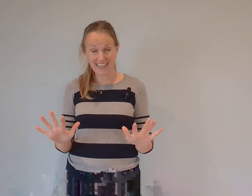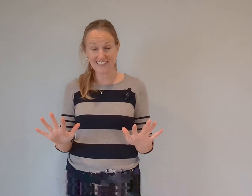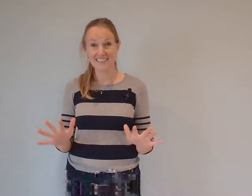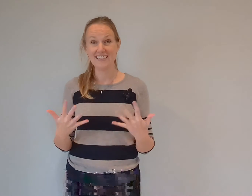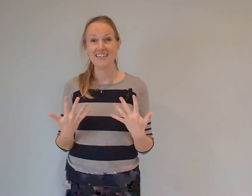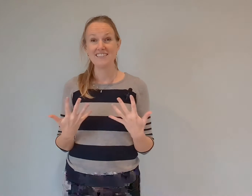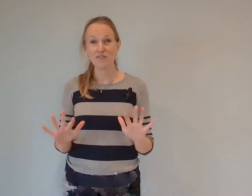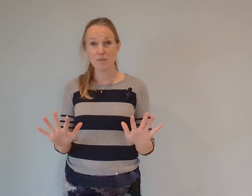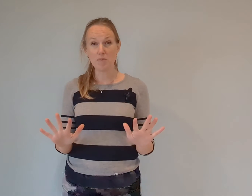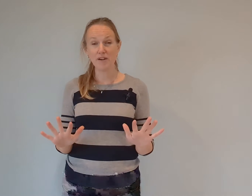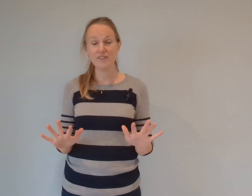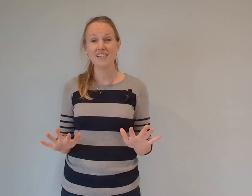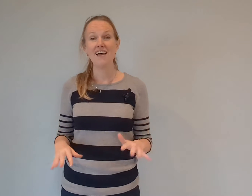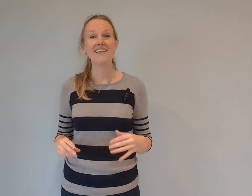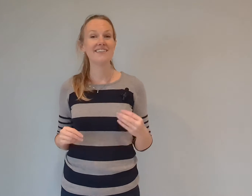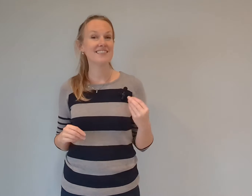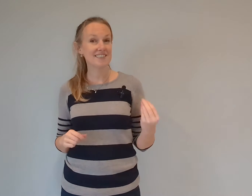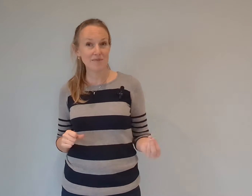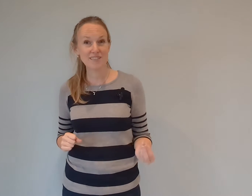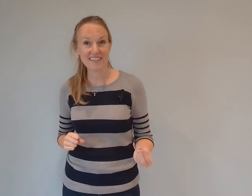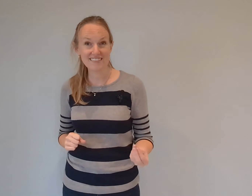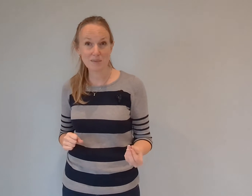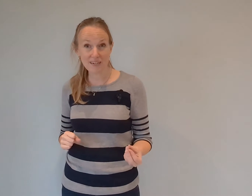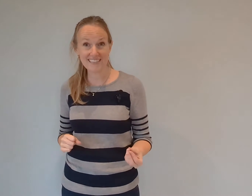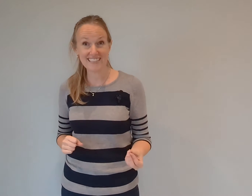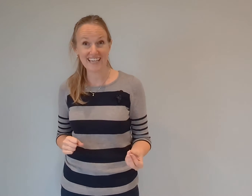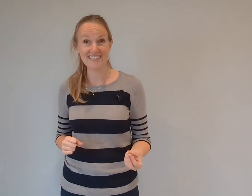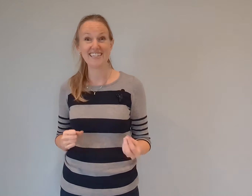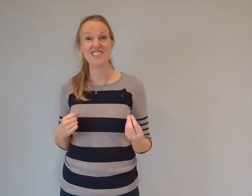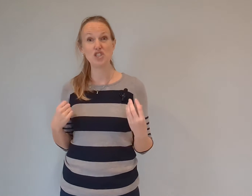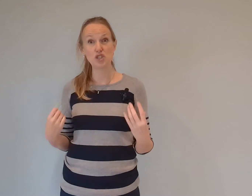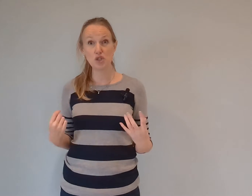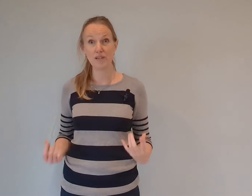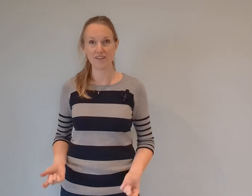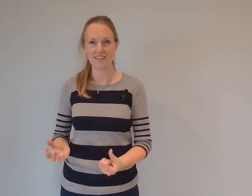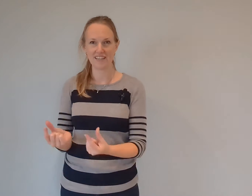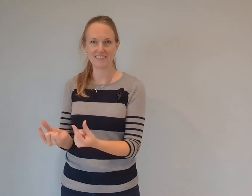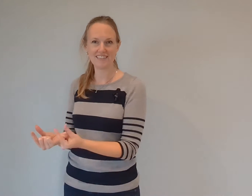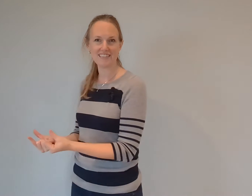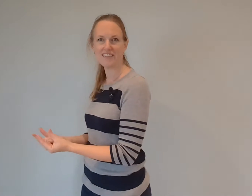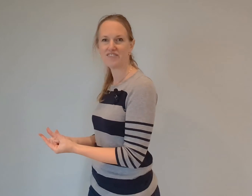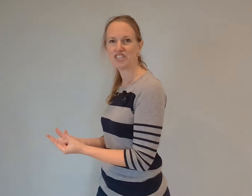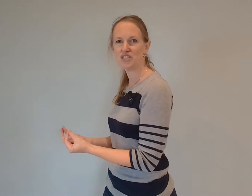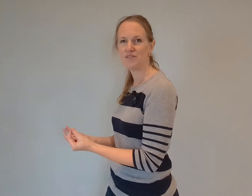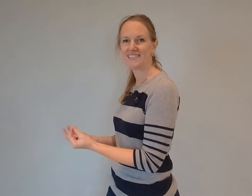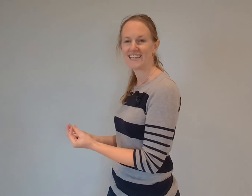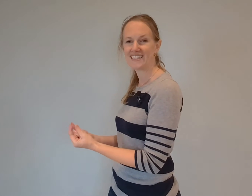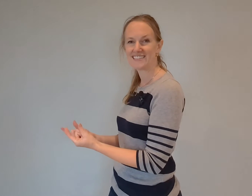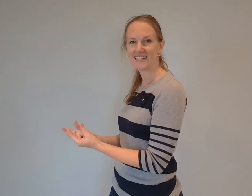that. So flip them out. And then sometimes it's present tense that he's doing great things. And the sign for do is like this. Okay,